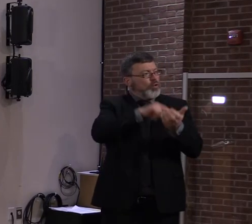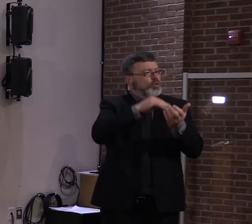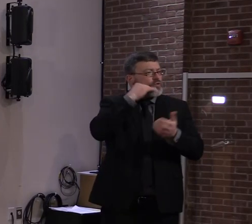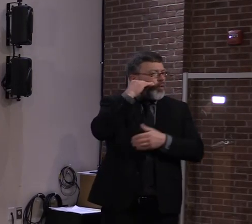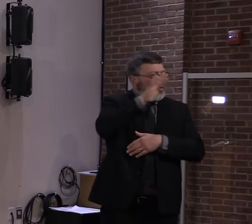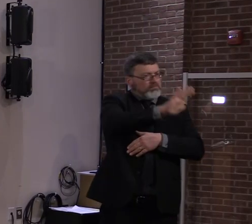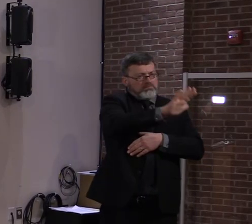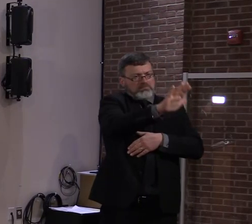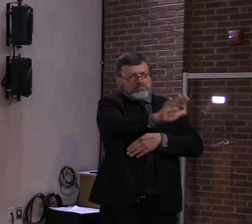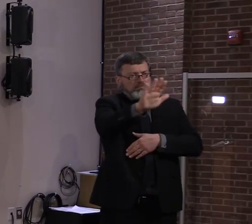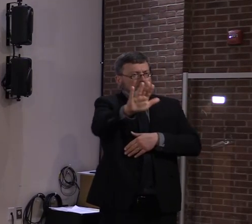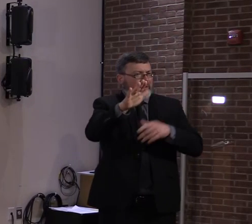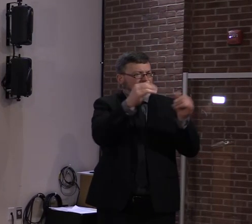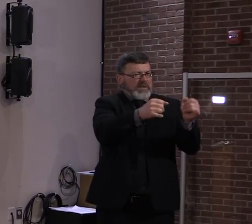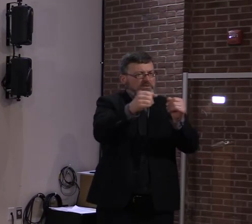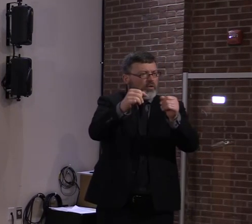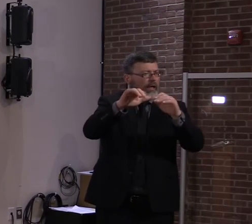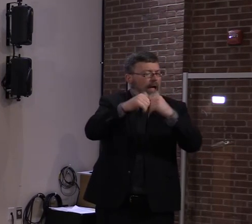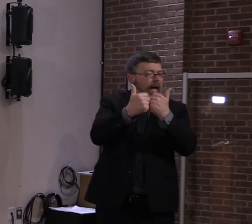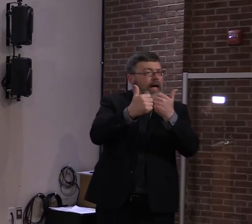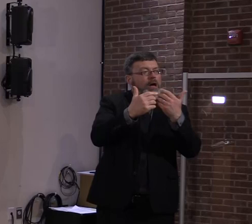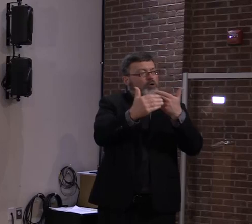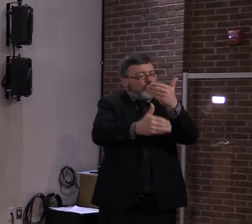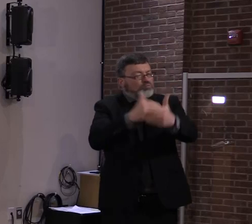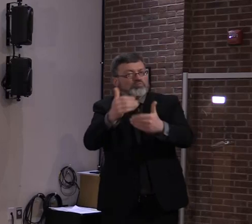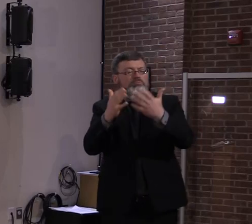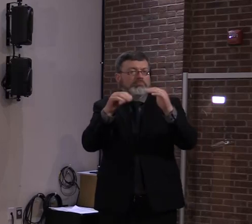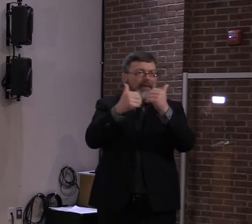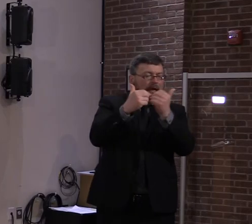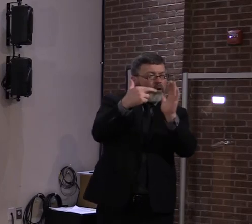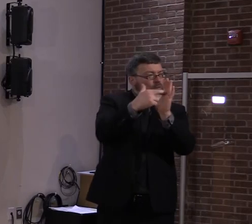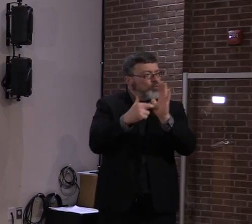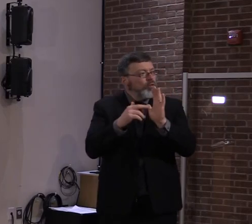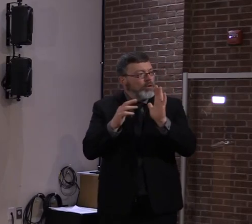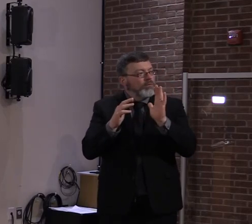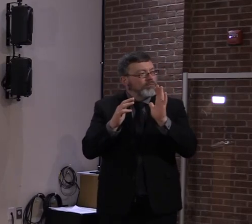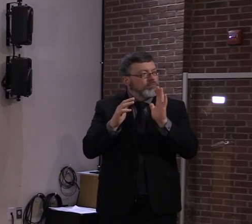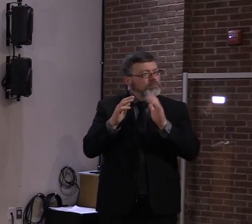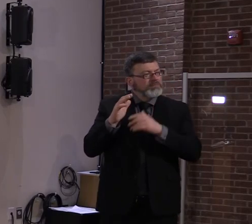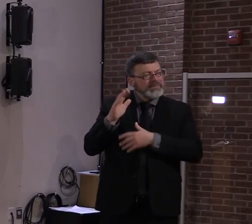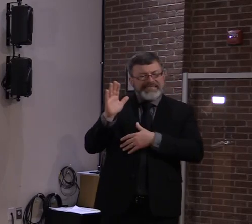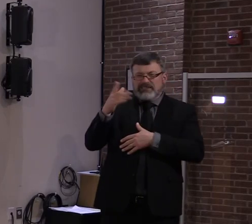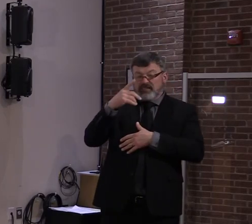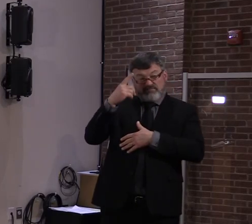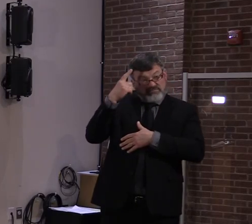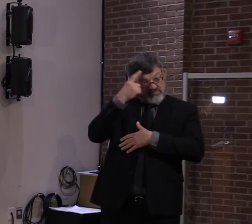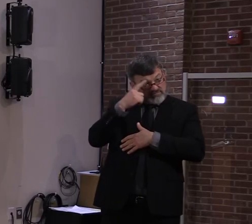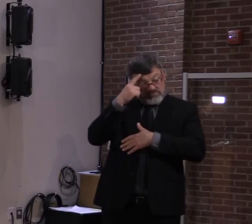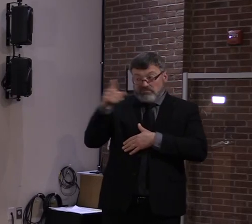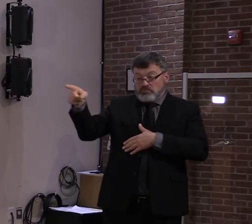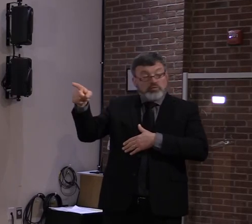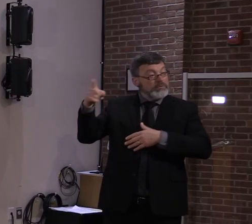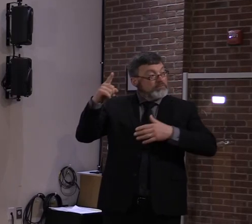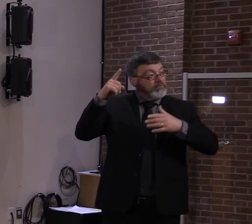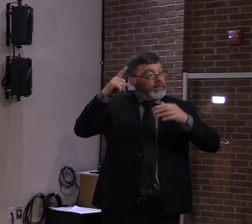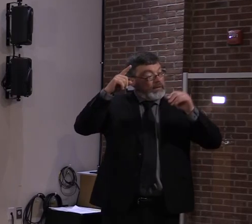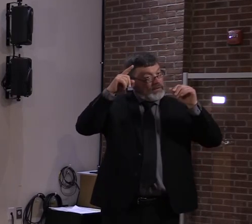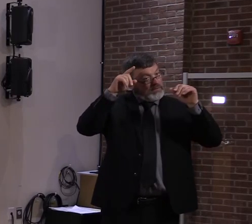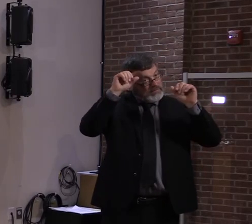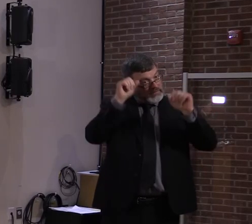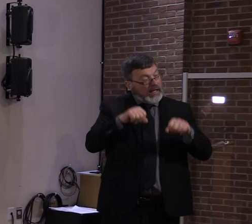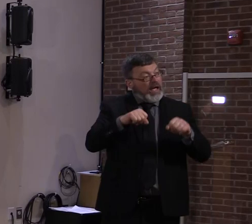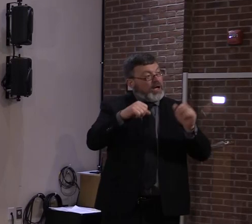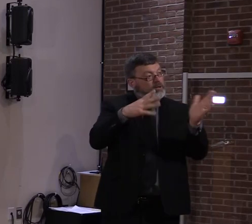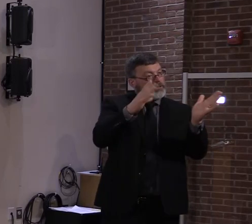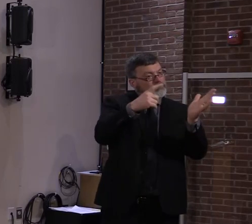you considered mandating all medical and skilled nursing staff to be vaccinated, especially skilled